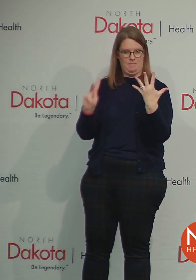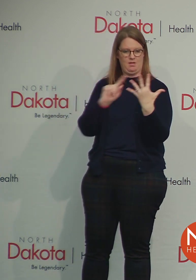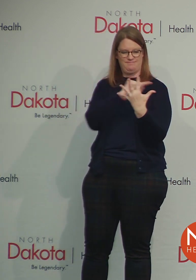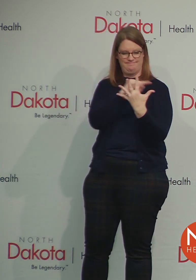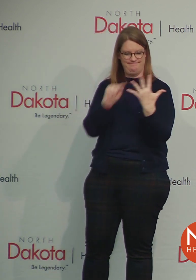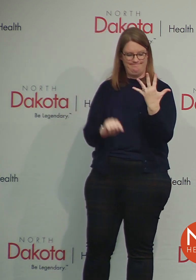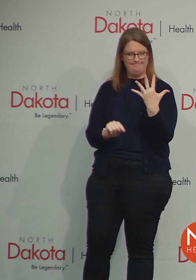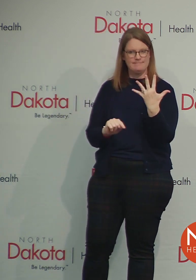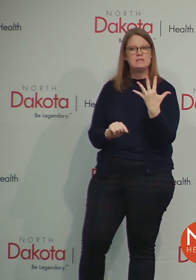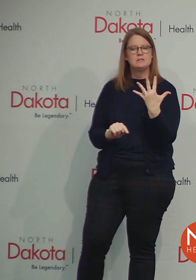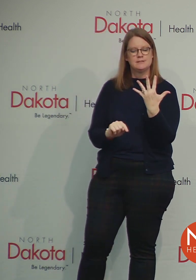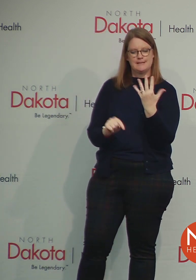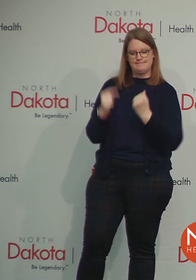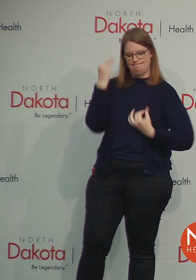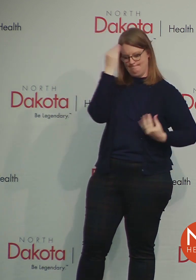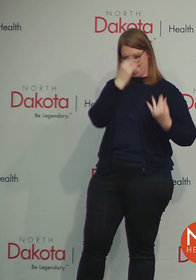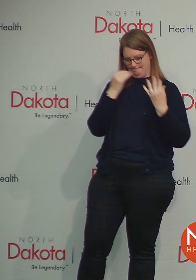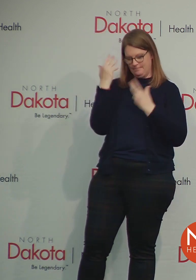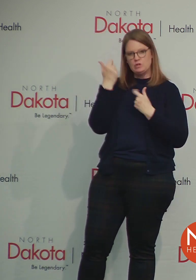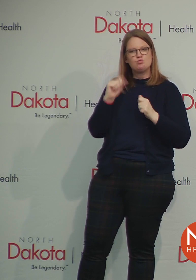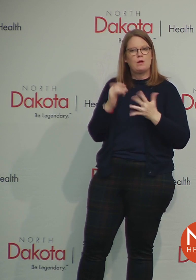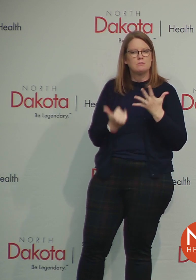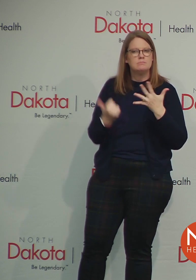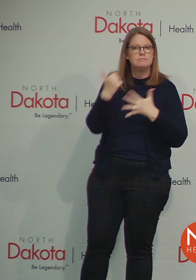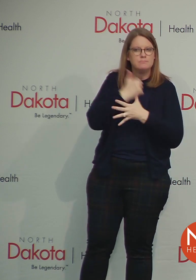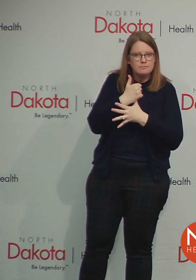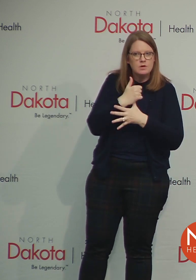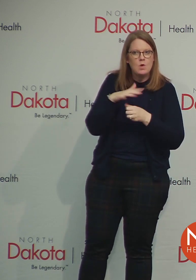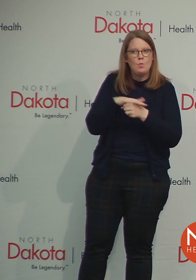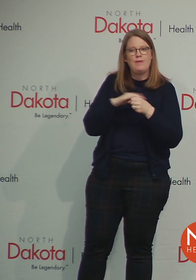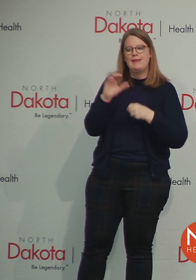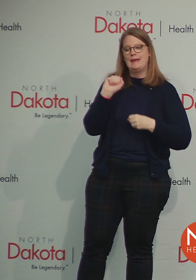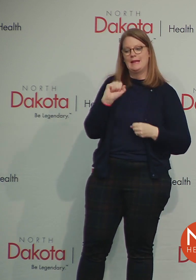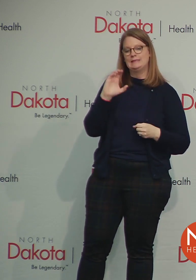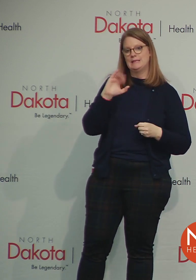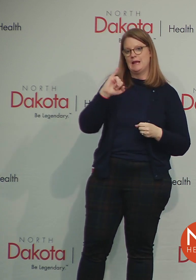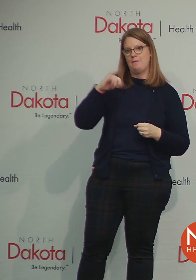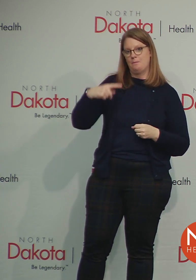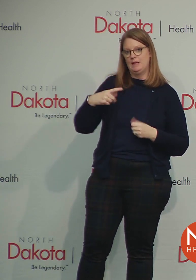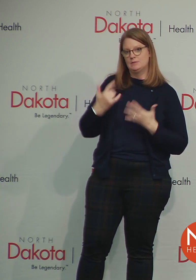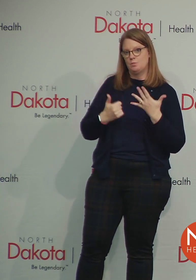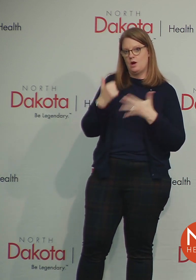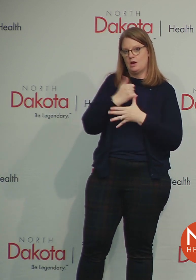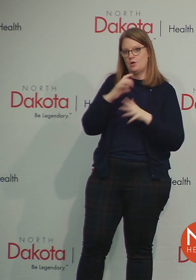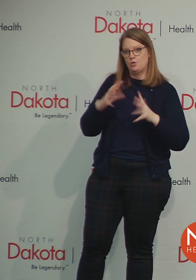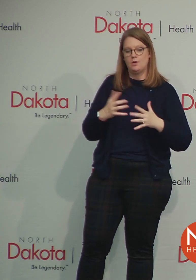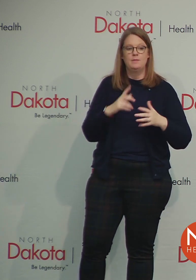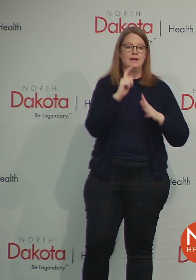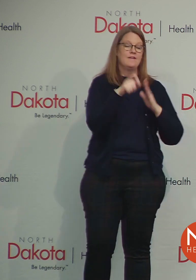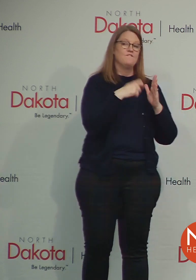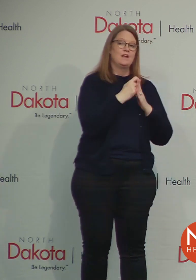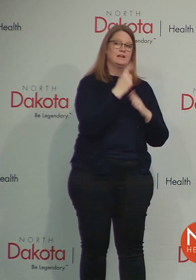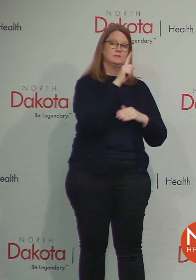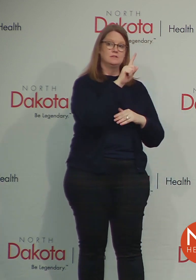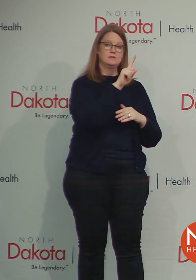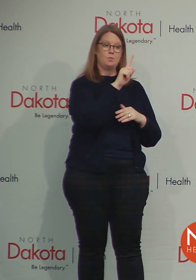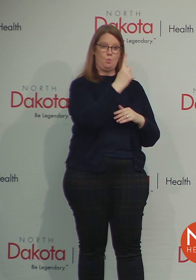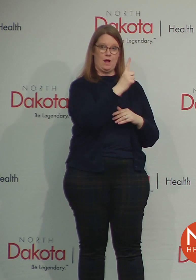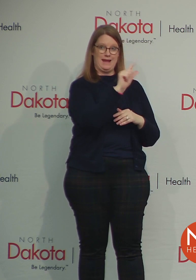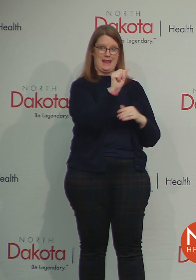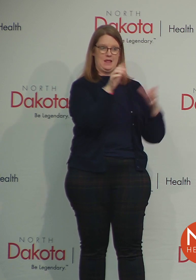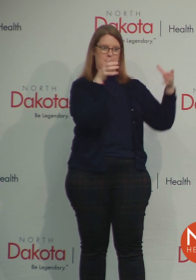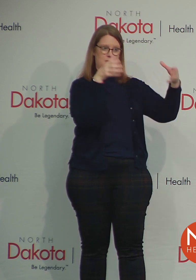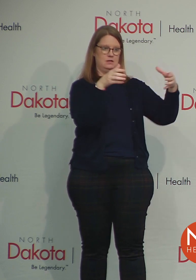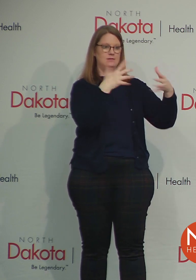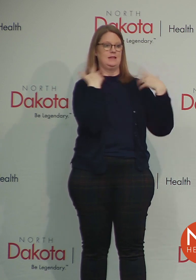trying to prioritize within ACIP's priority groups the Phase 1A priority list, which is